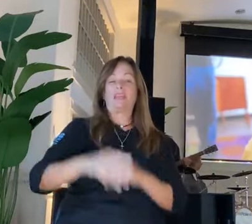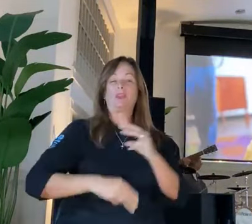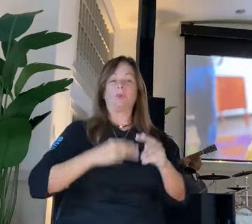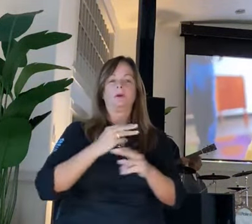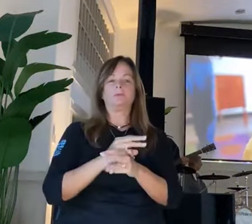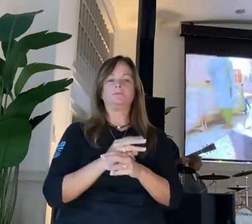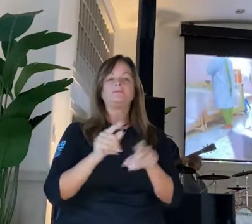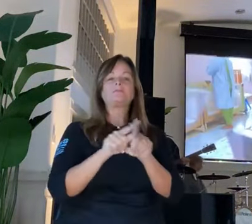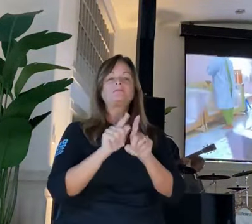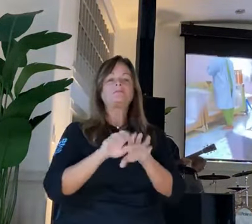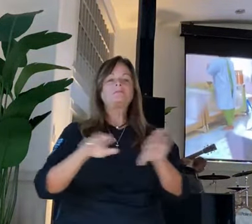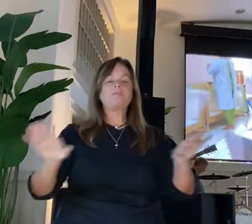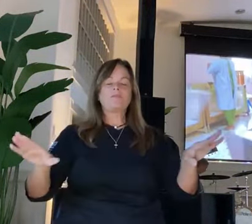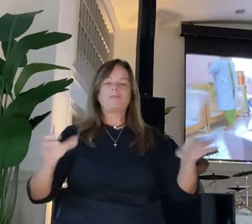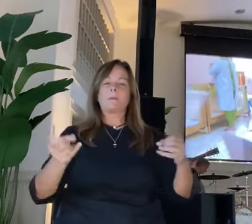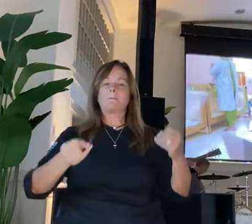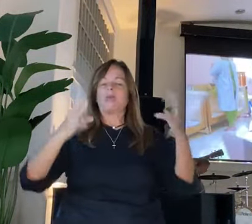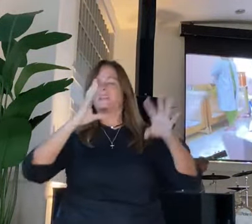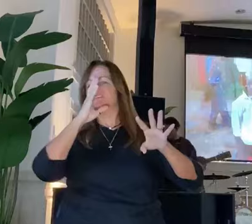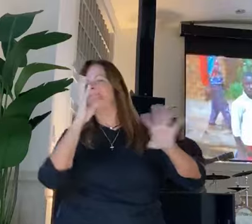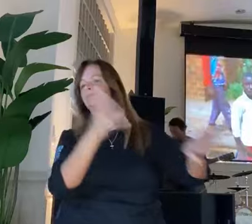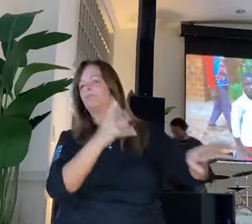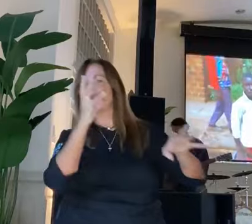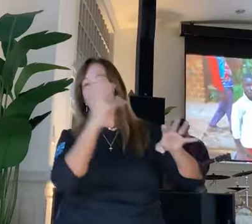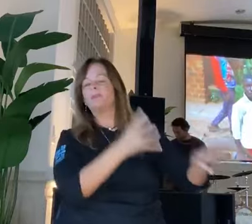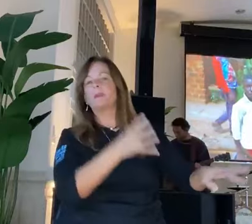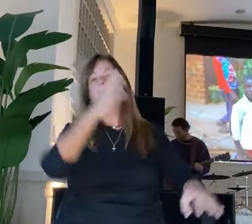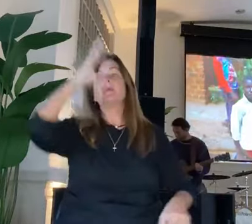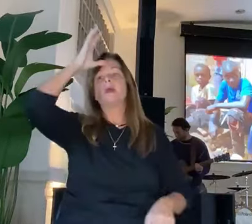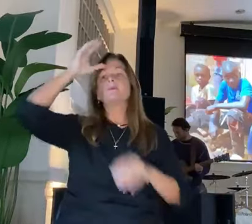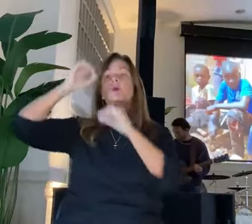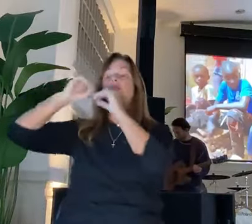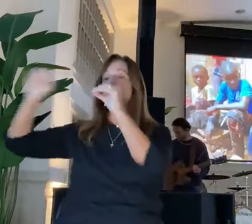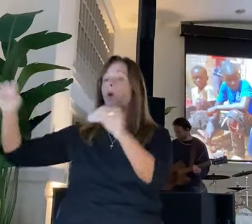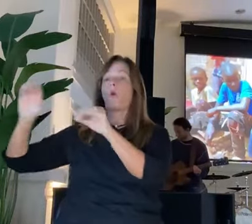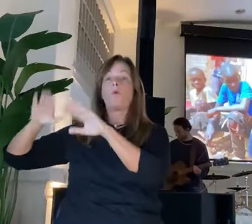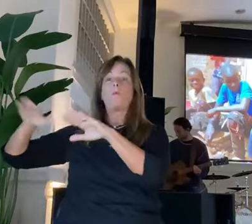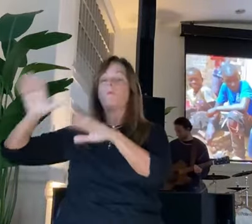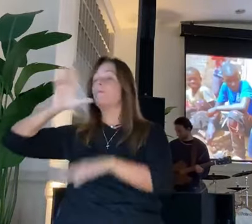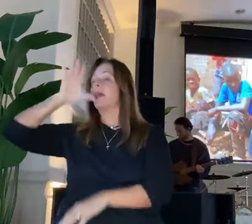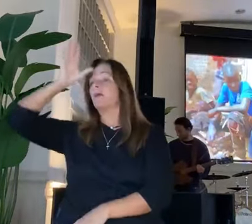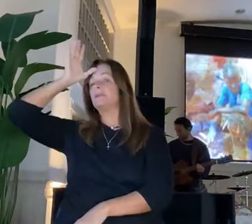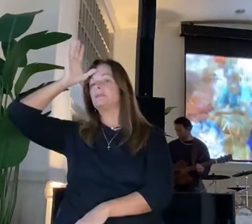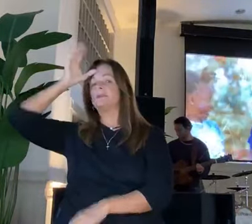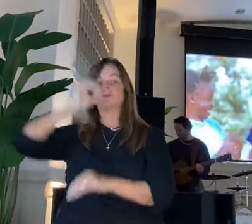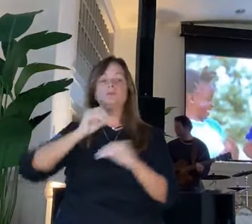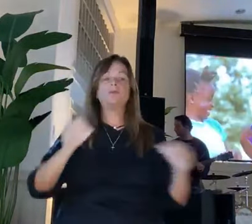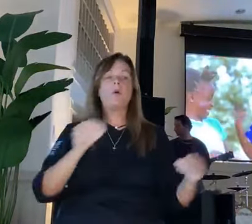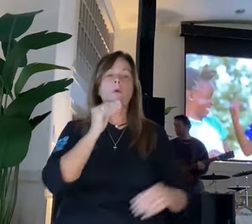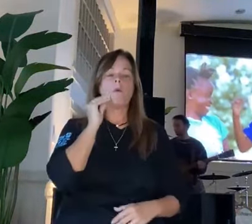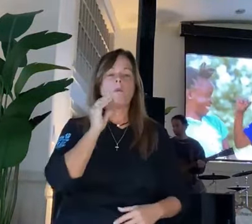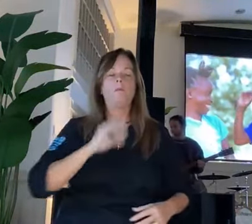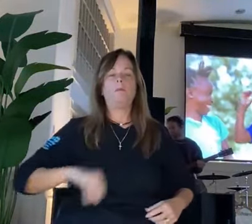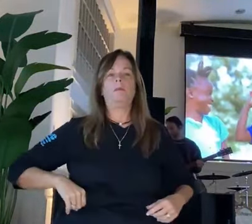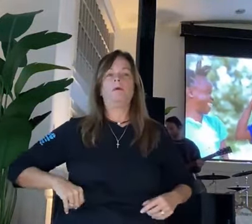Uganda, they also have the largest population of orphans, with many of these children not having a place to call home.